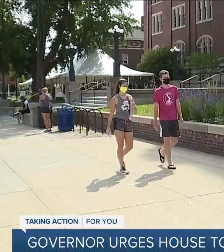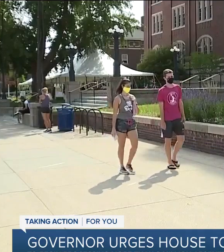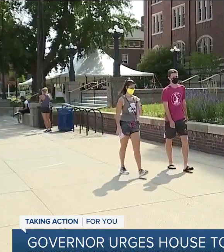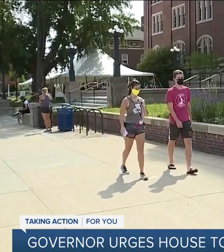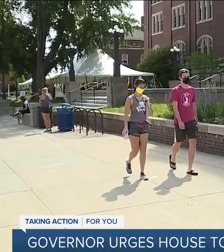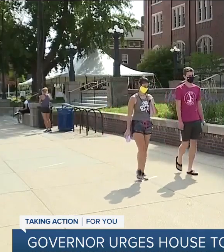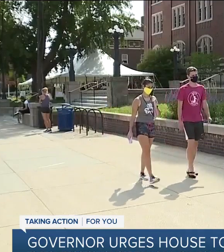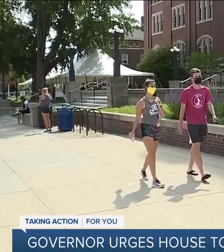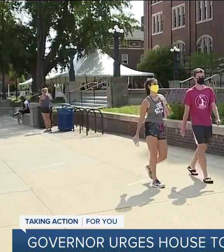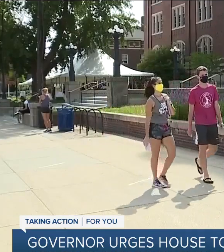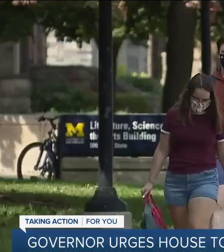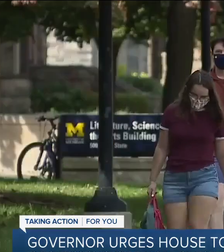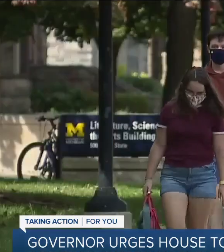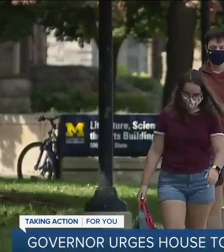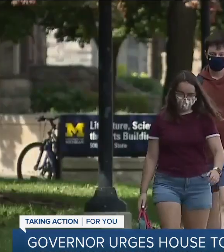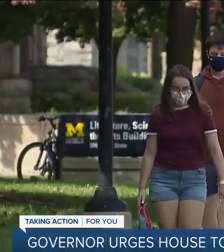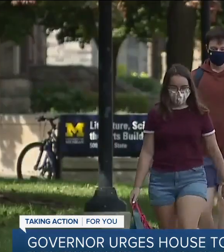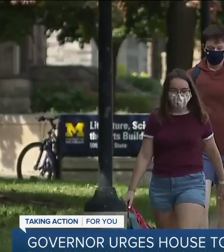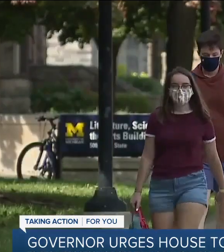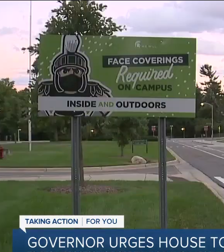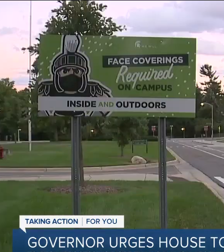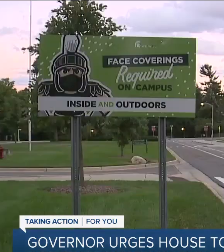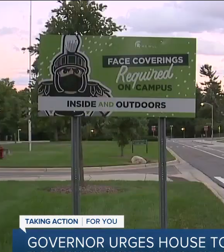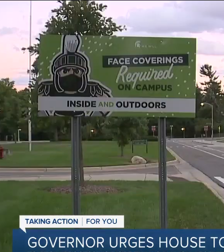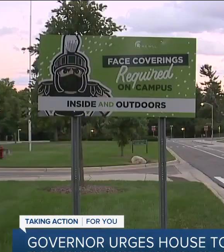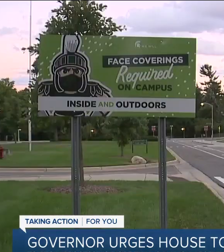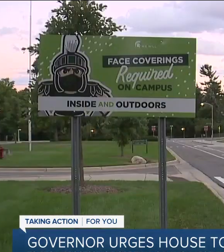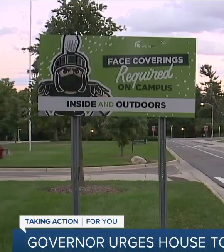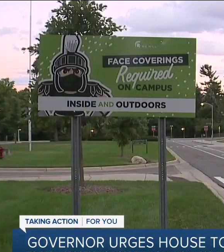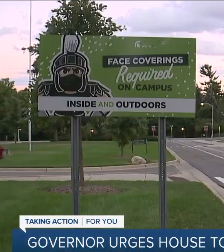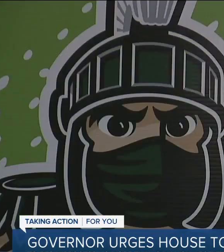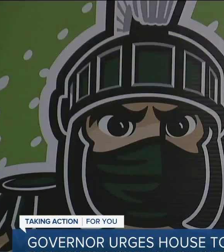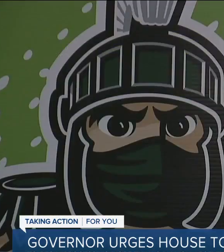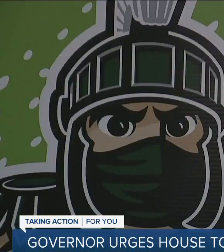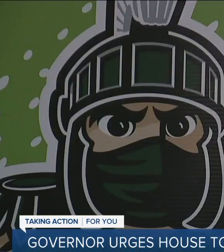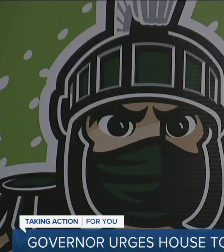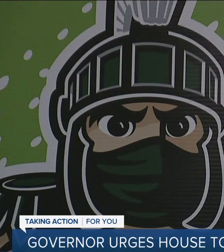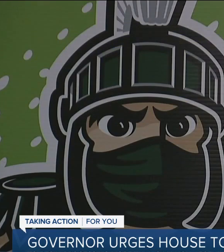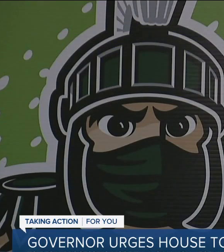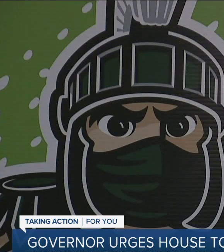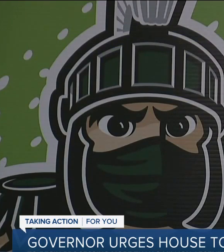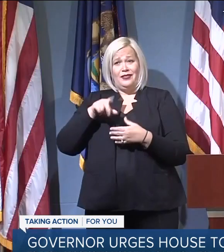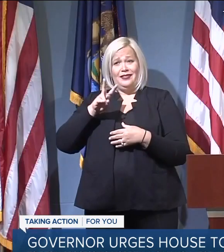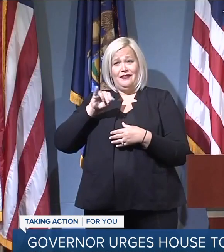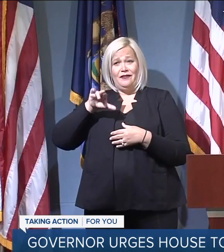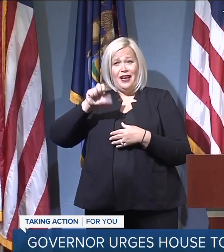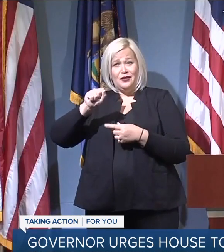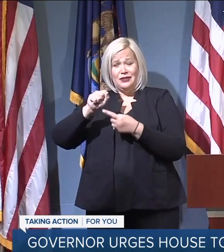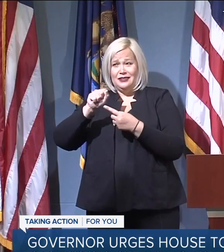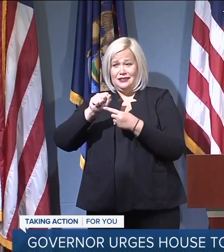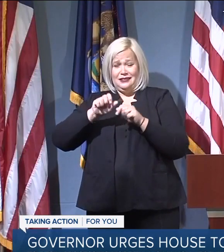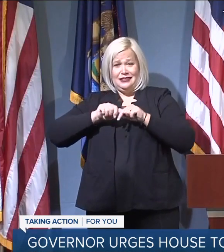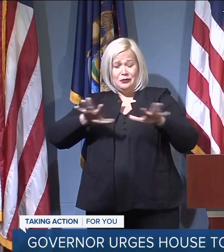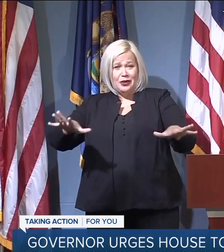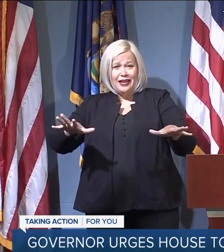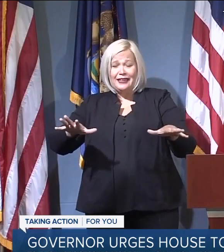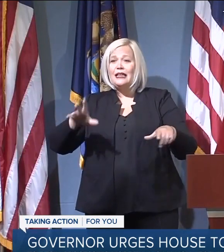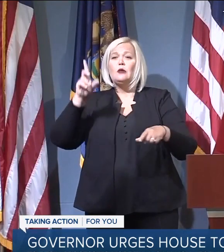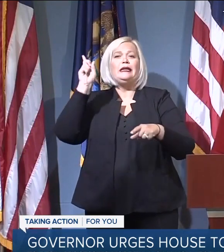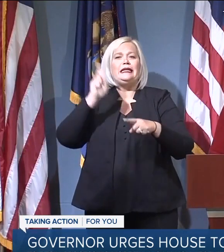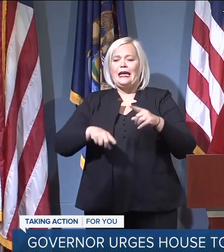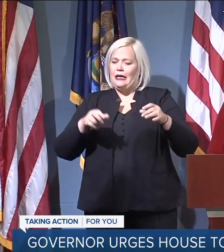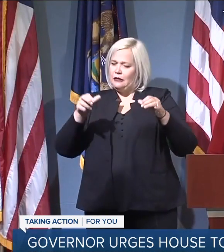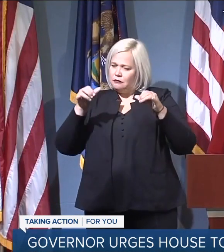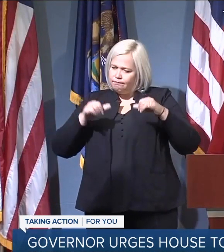The governor asked if a state policy change could happen following recent outbreaks at universities across Michigan. There's not a one-size-fits